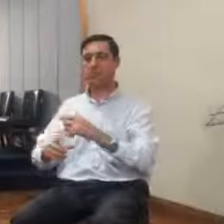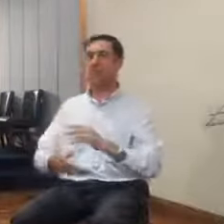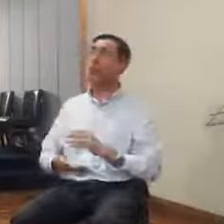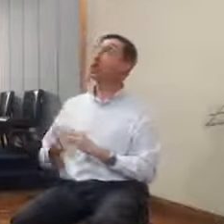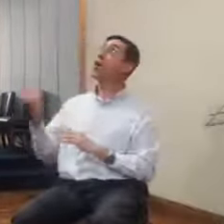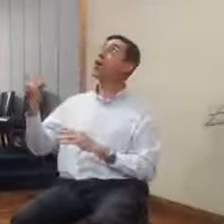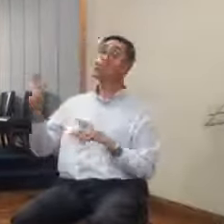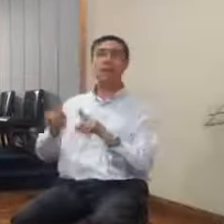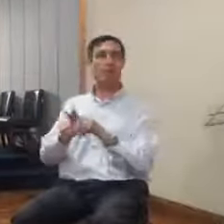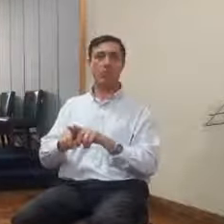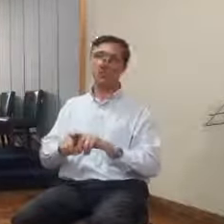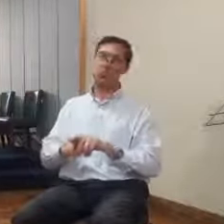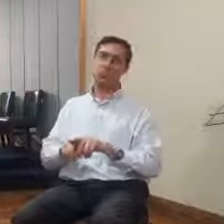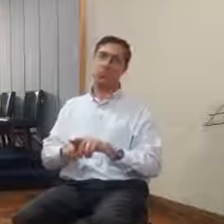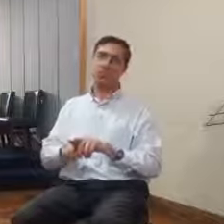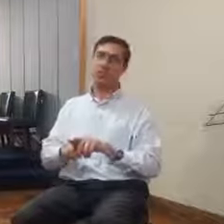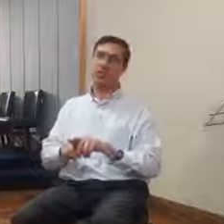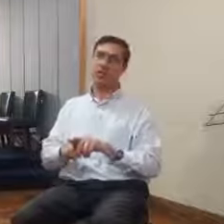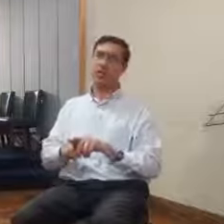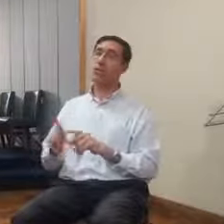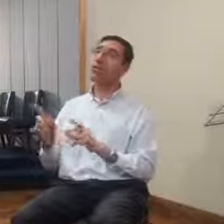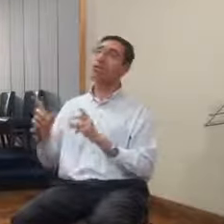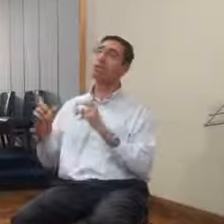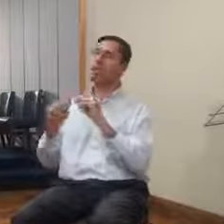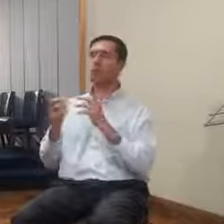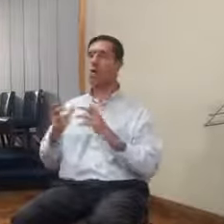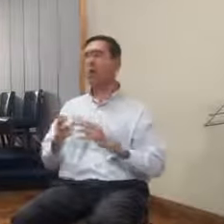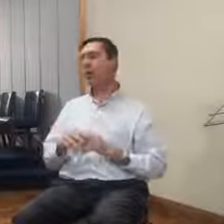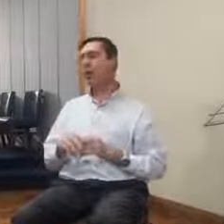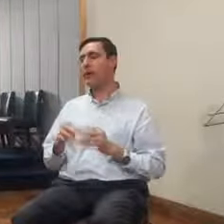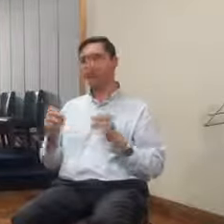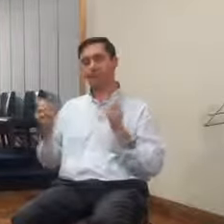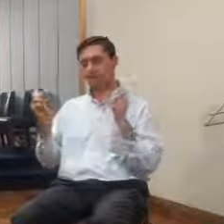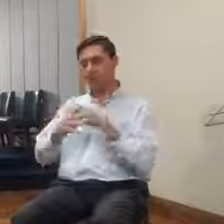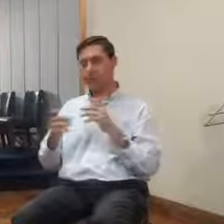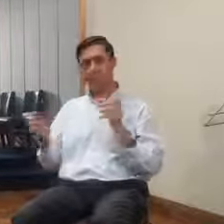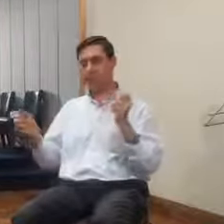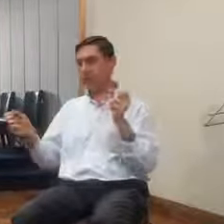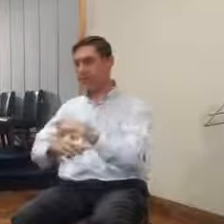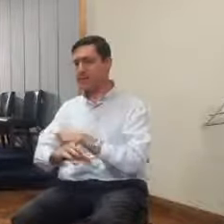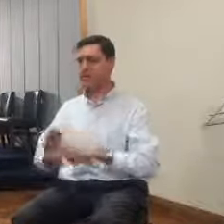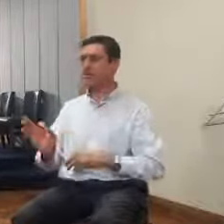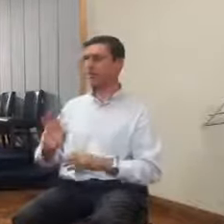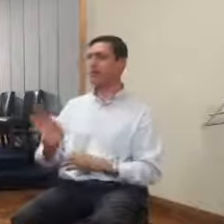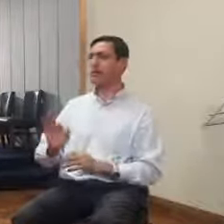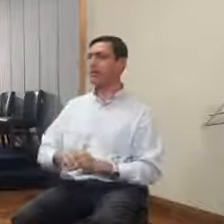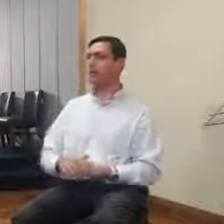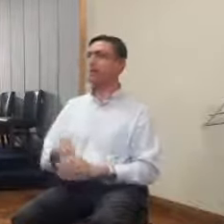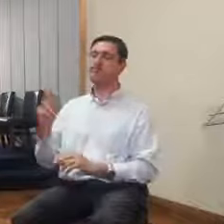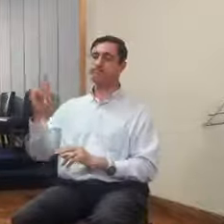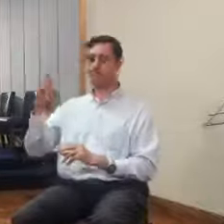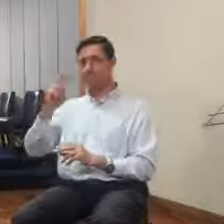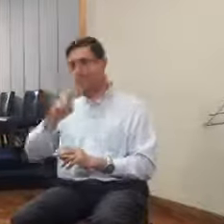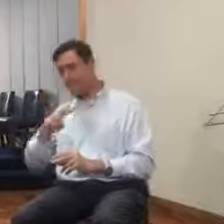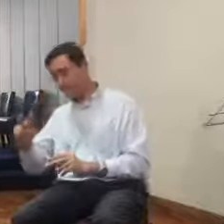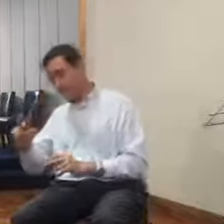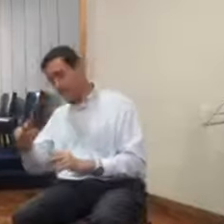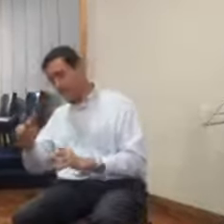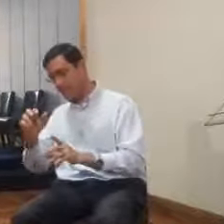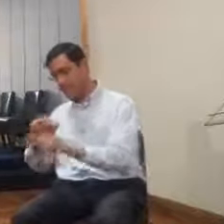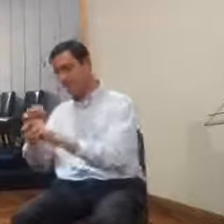sleeps, to use another human illustration scripture uses. He follows us with his love.